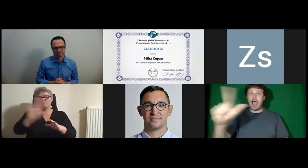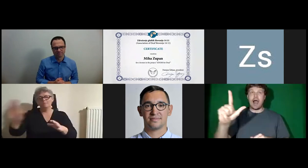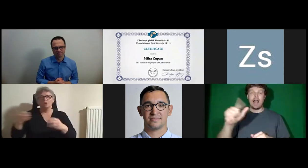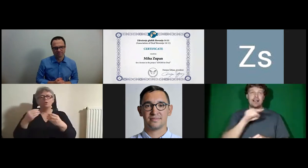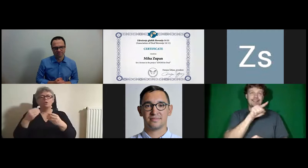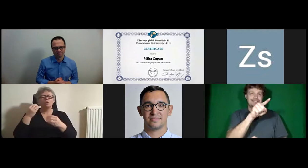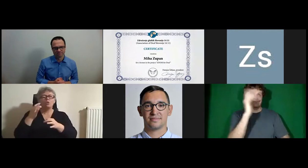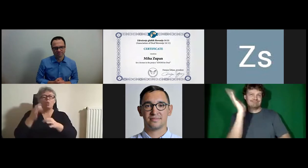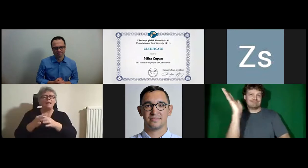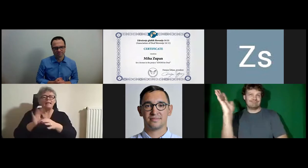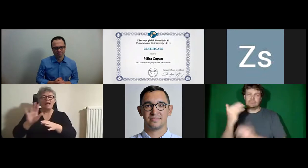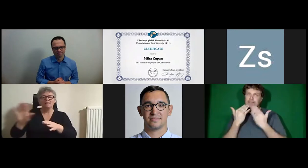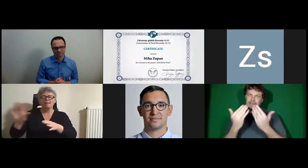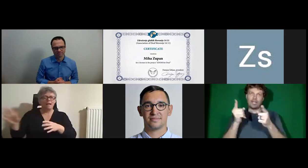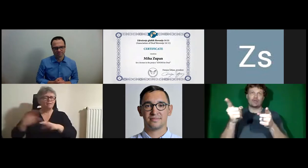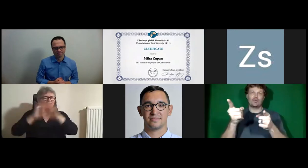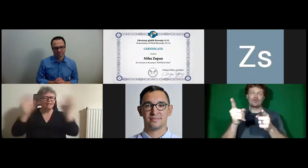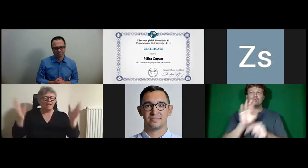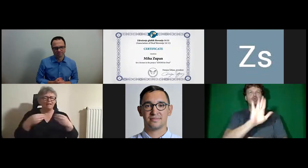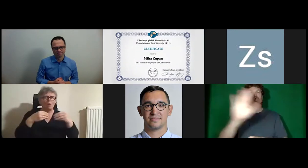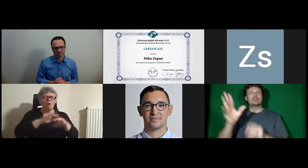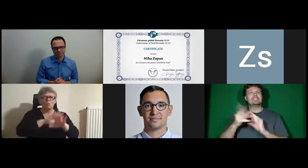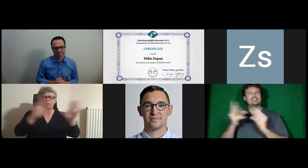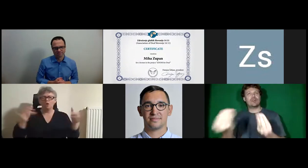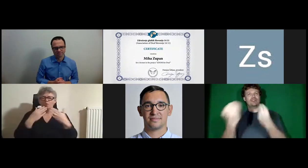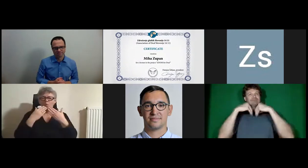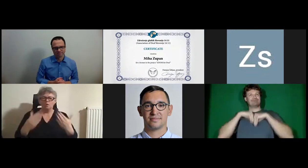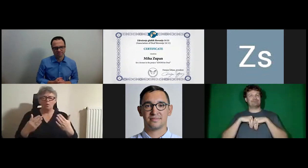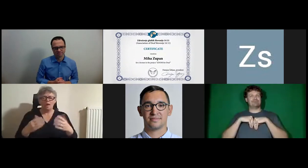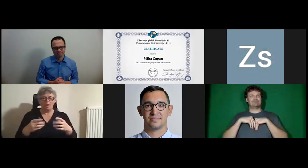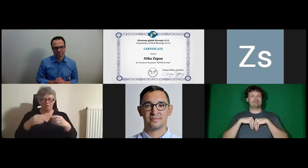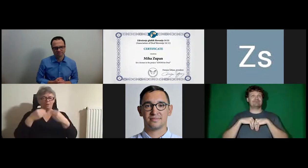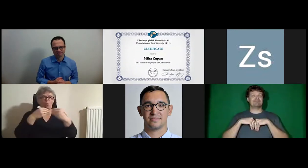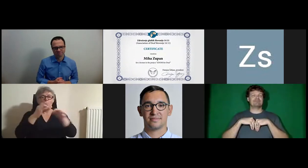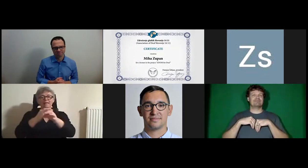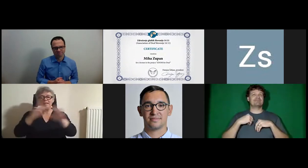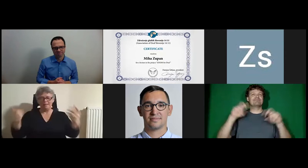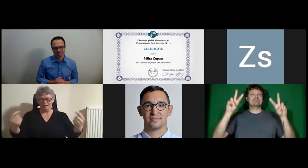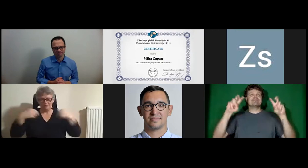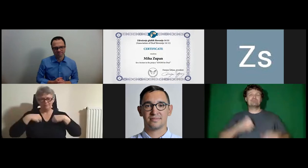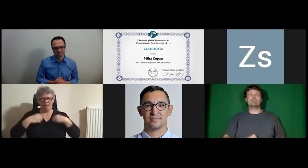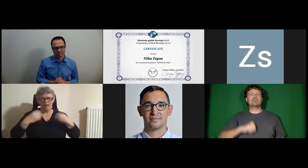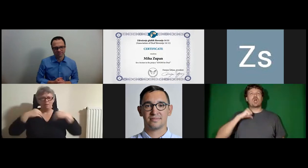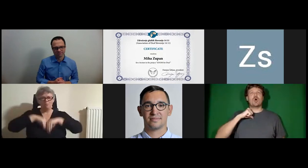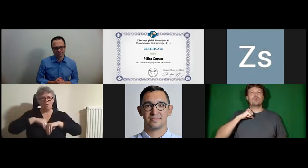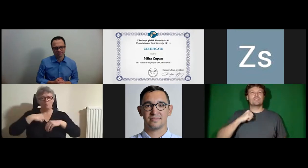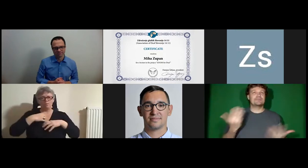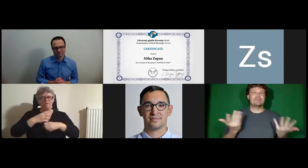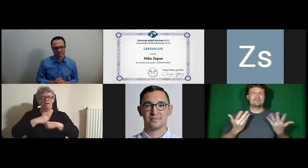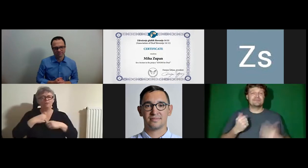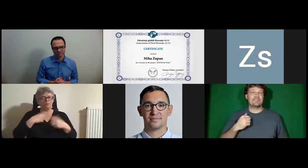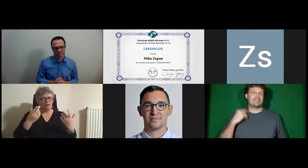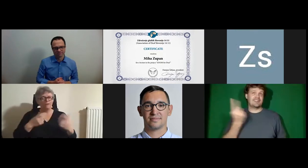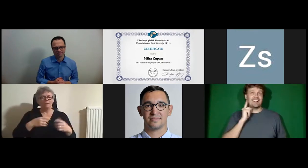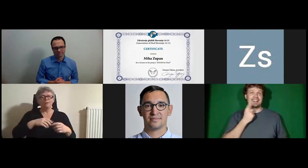you interpret all the different presenters, and thank you to all the other presenters for sharing your stories, for